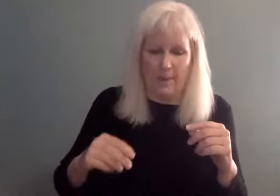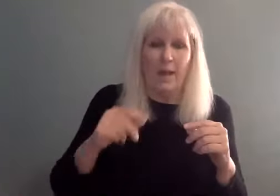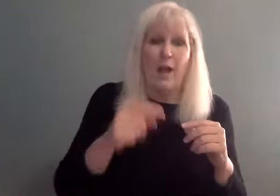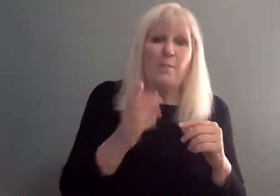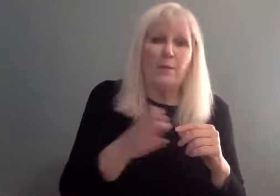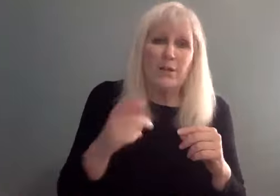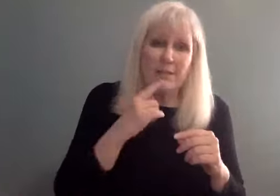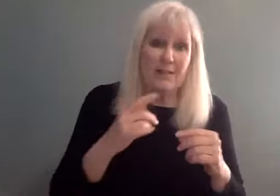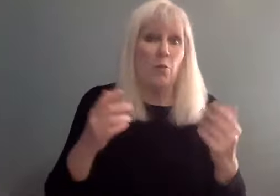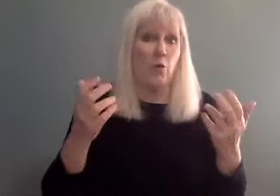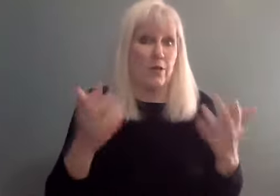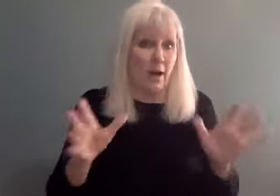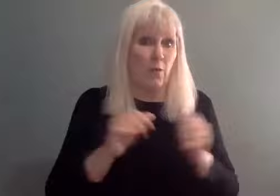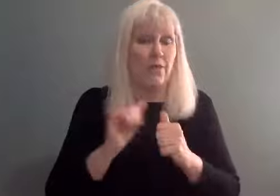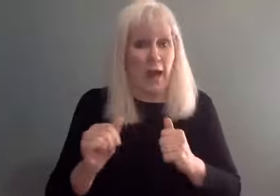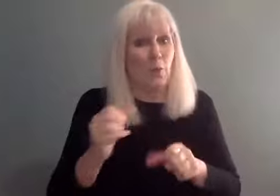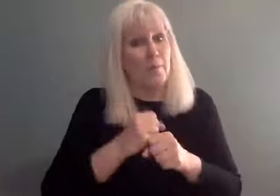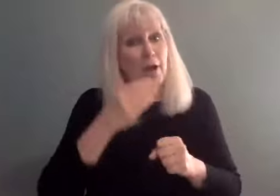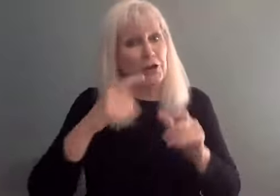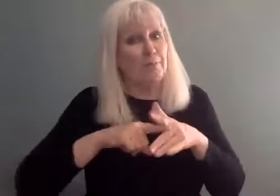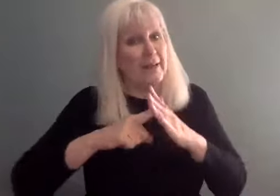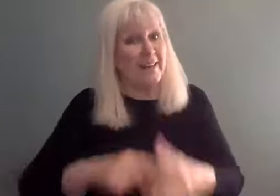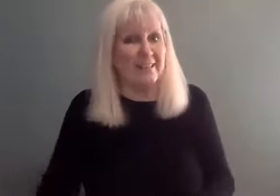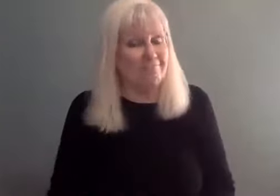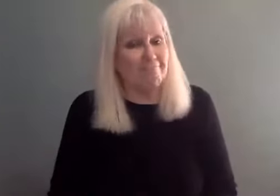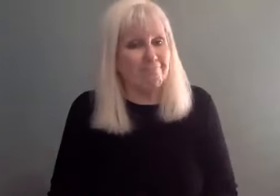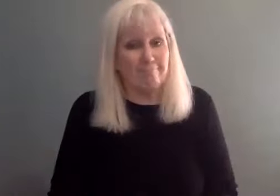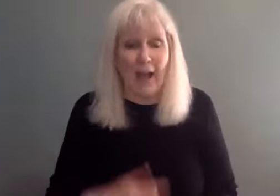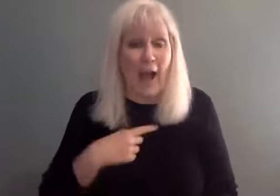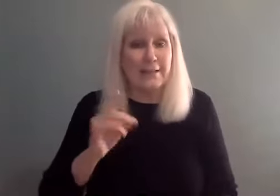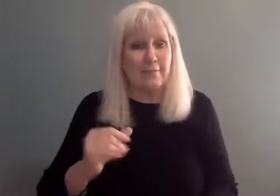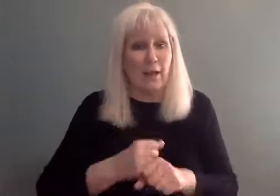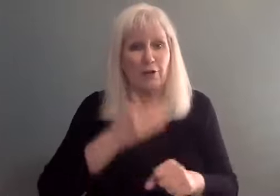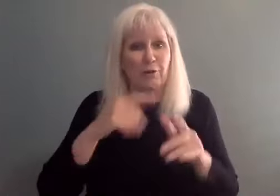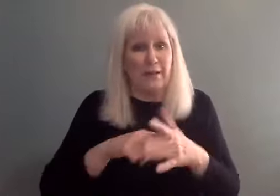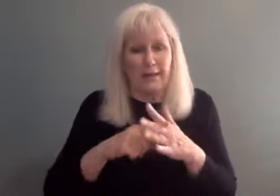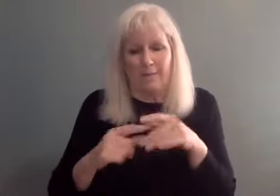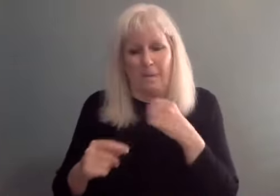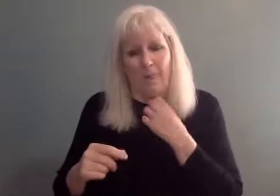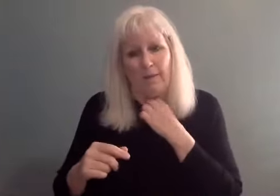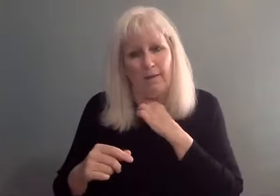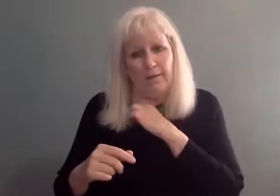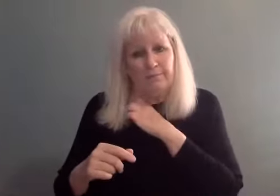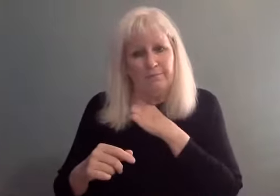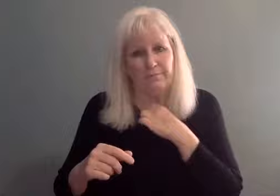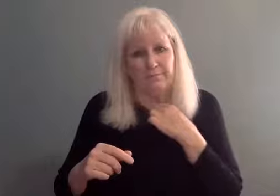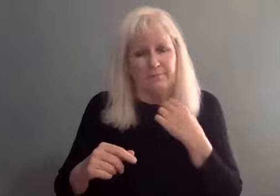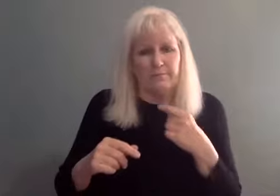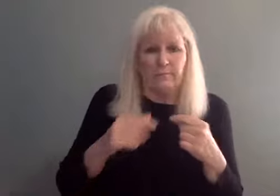good beginning. And many people it says that if you don't, thorough about our personal inventory and have